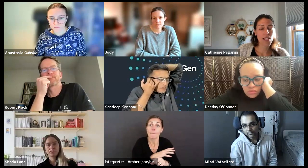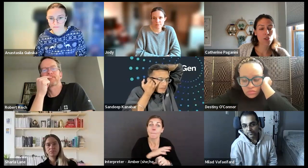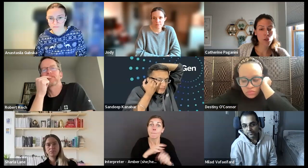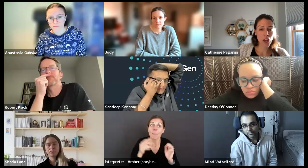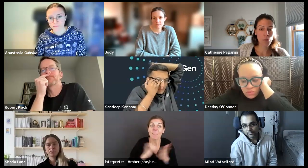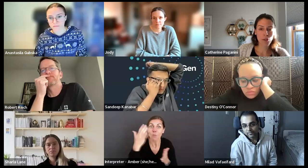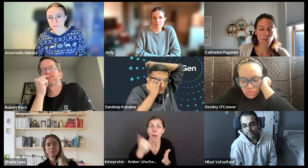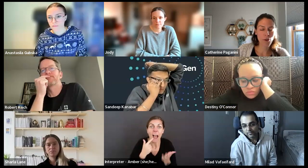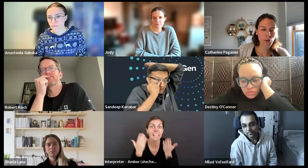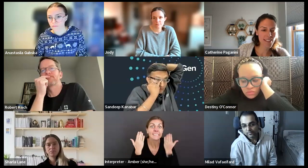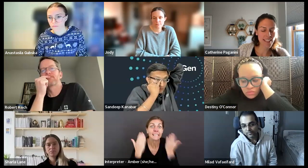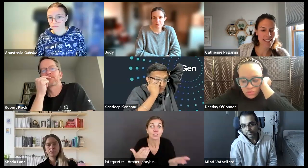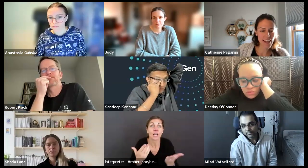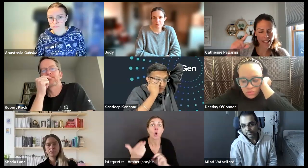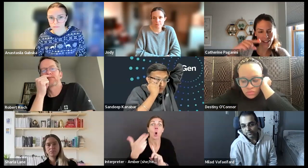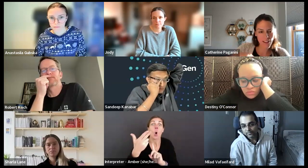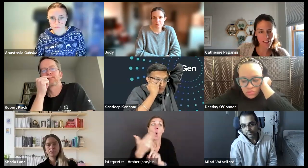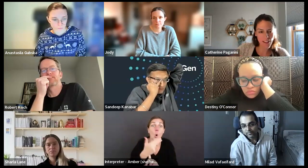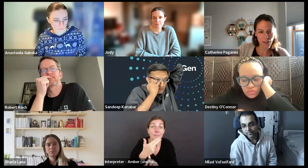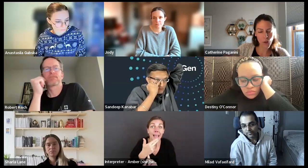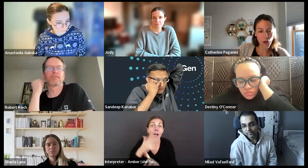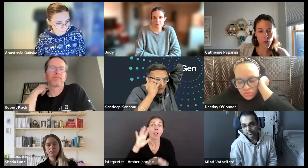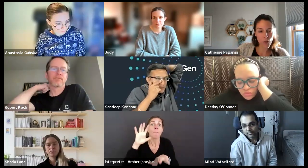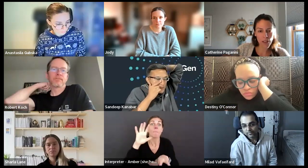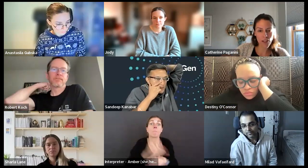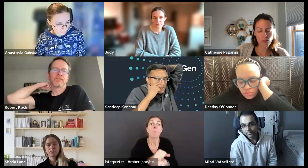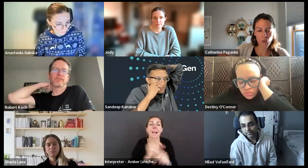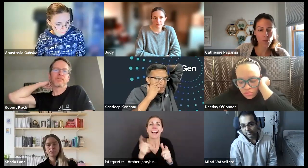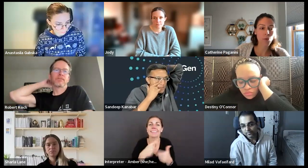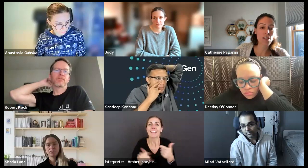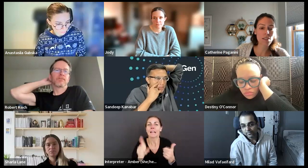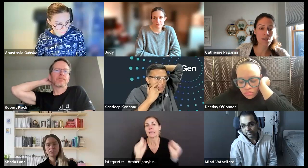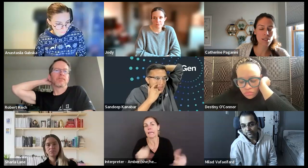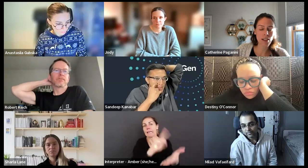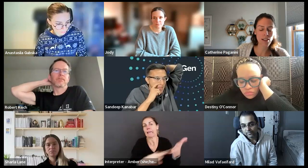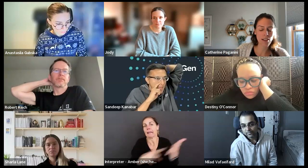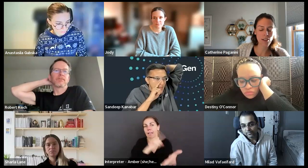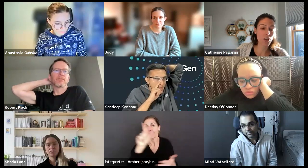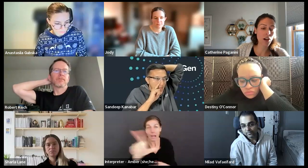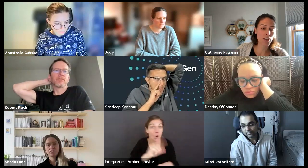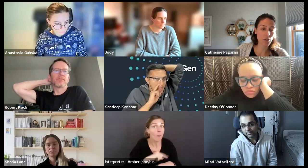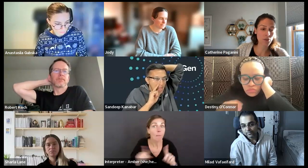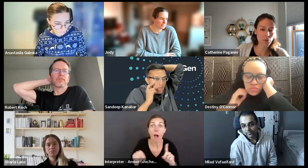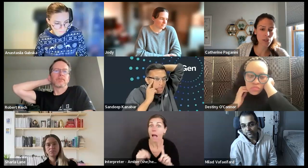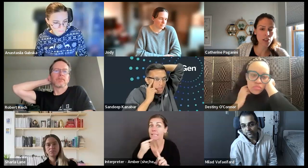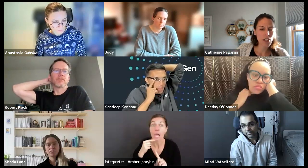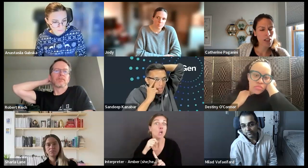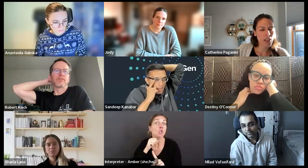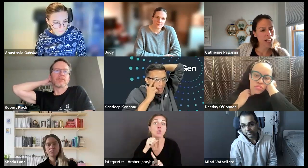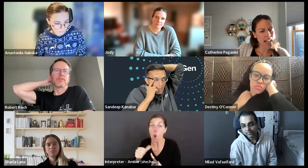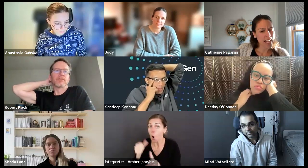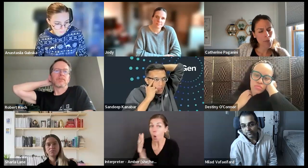why I was saying, do not book through the CNC, like the KubeCon one, because for some reasons, they're not